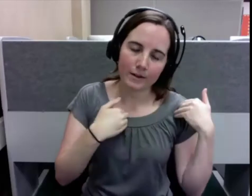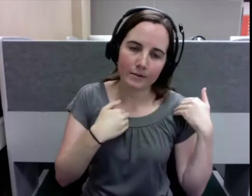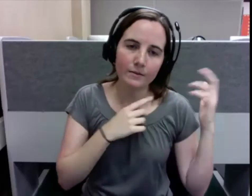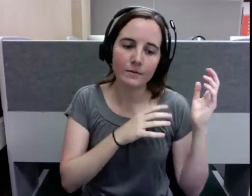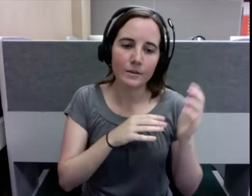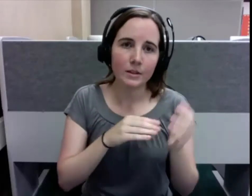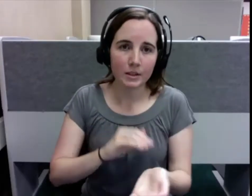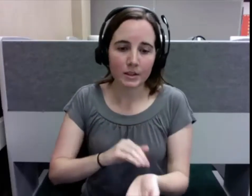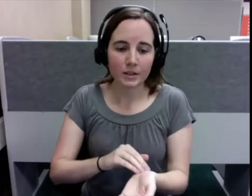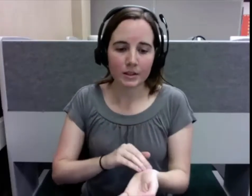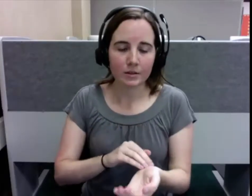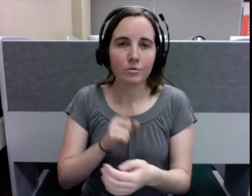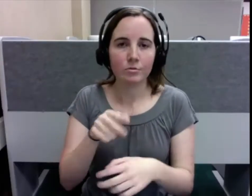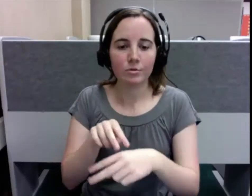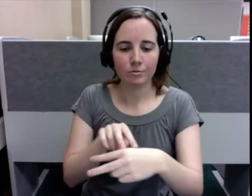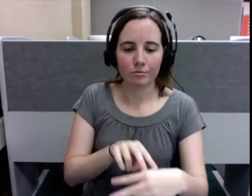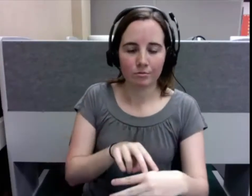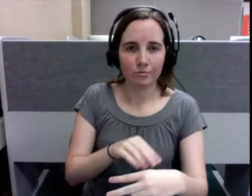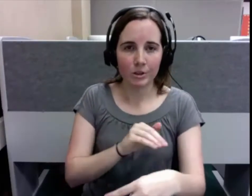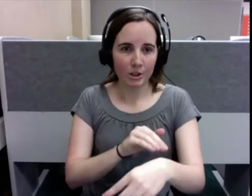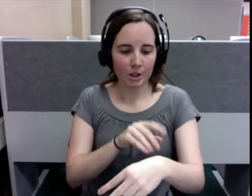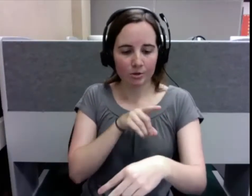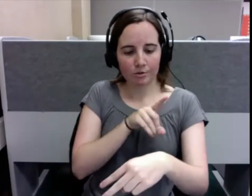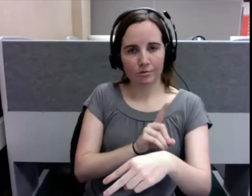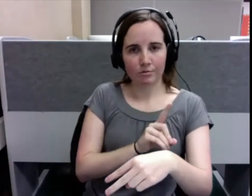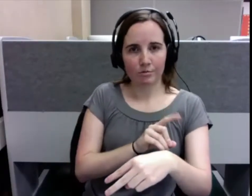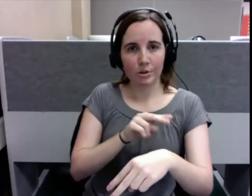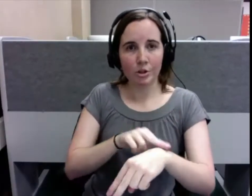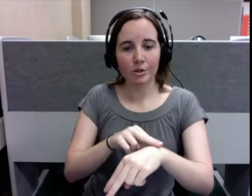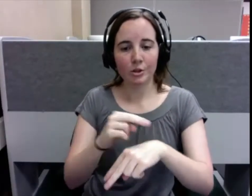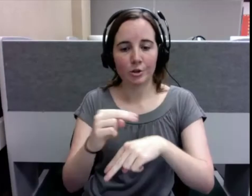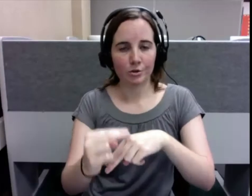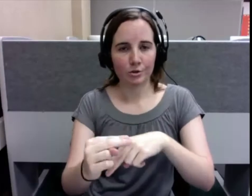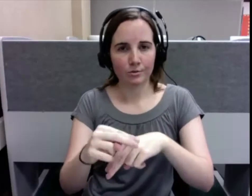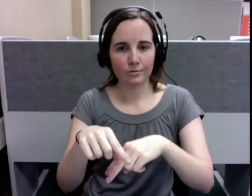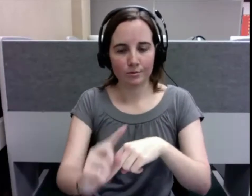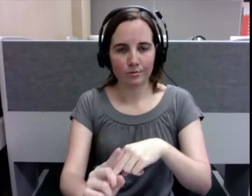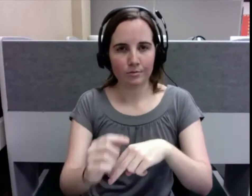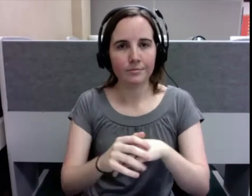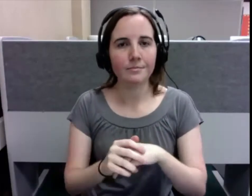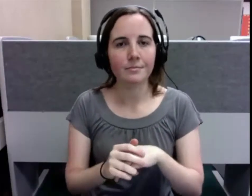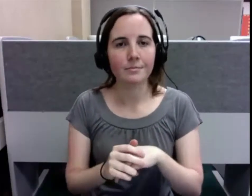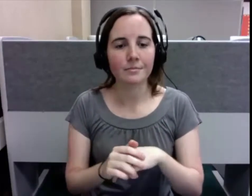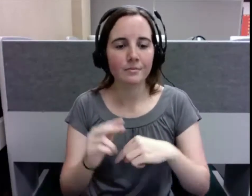on this side with the instrument and a nurse will be at the head of the bed. The nurse is there to monitor you, watch your vital signs, assist the